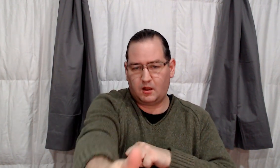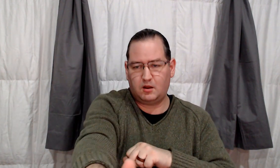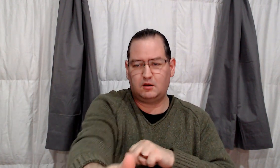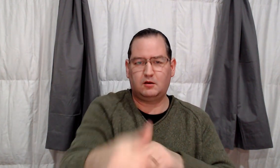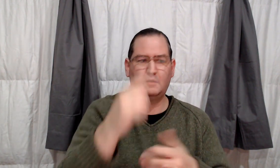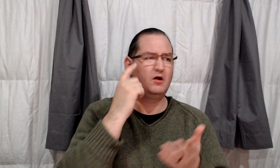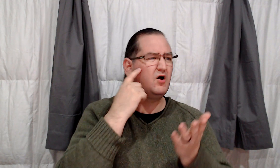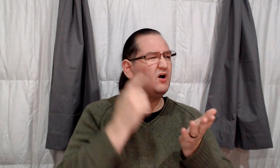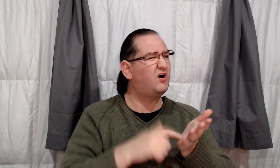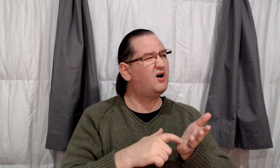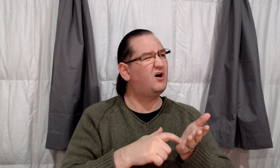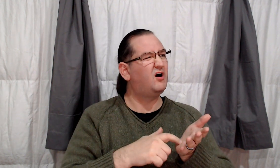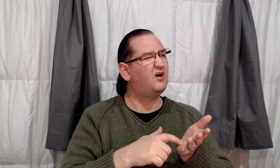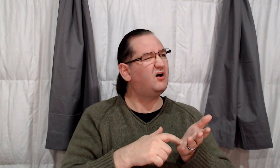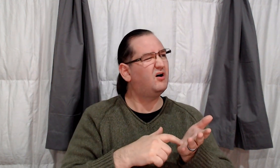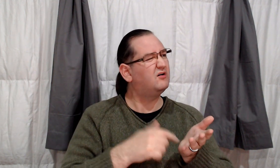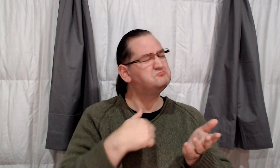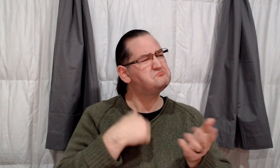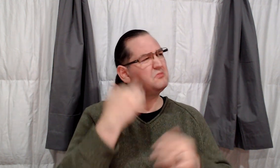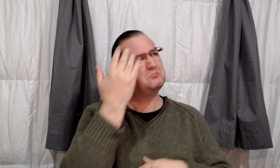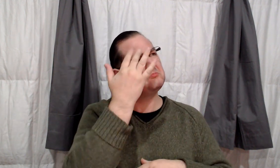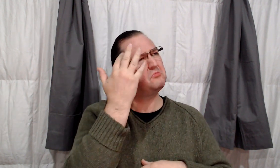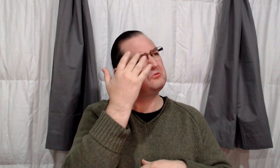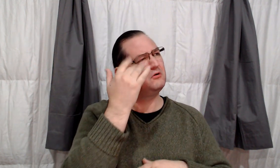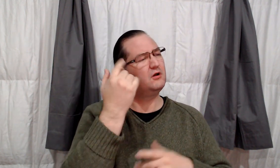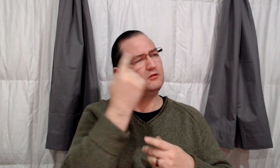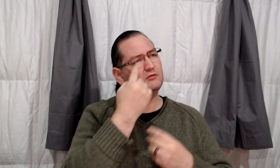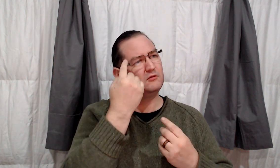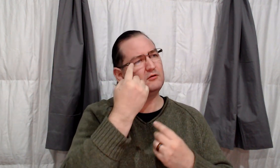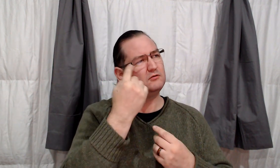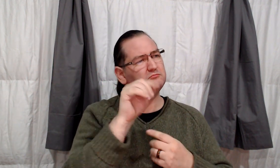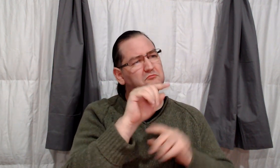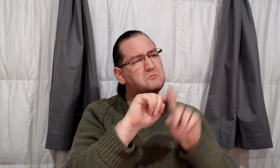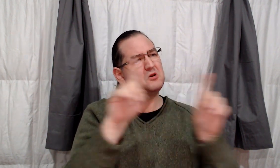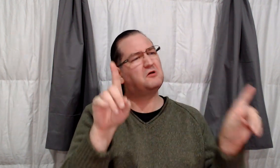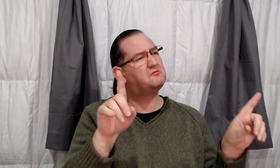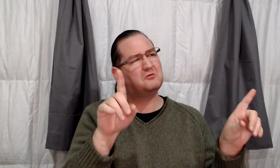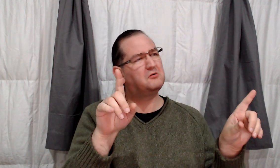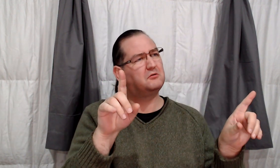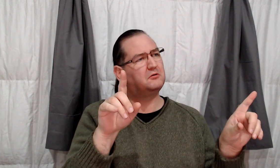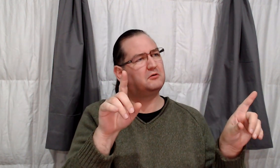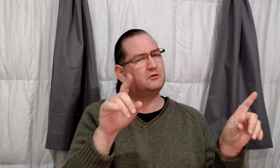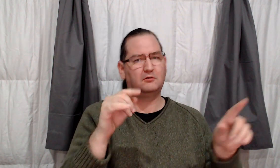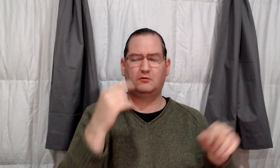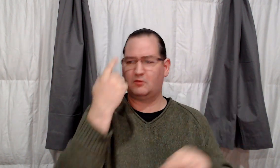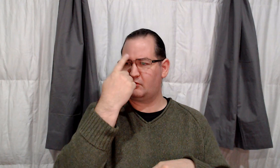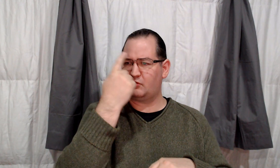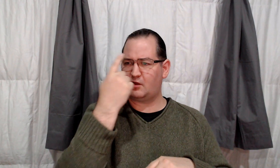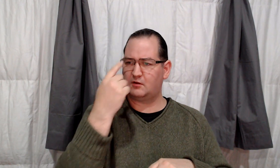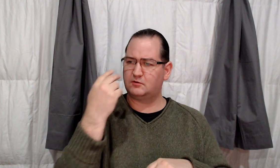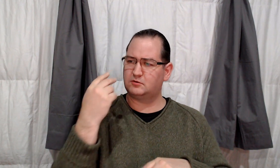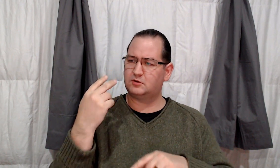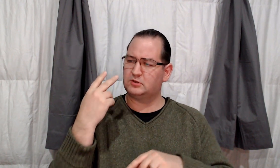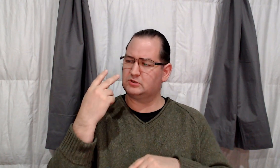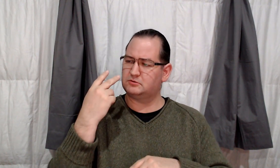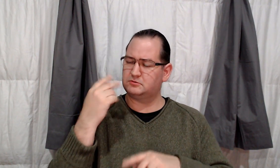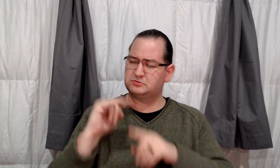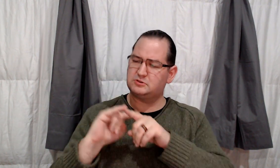else entirely, and the thought of the cigarette disappeared from your mind right here, right now,